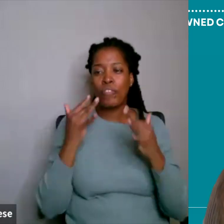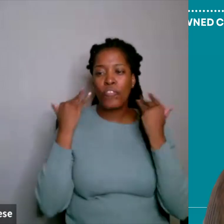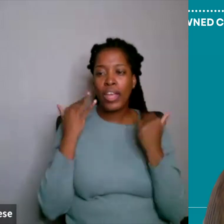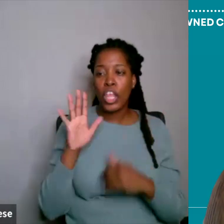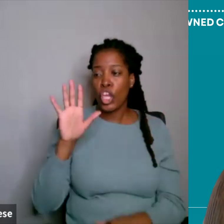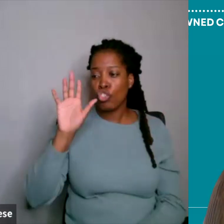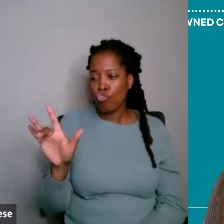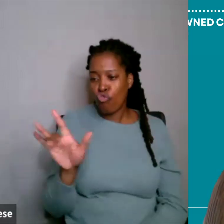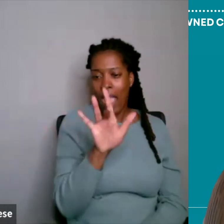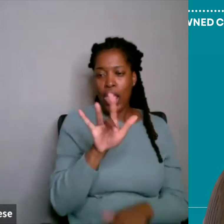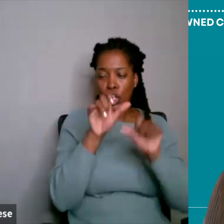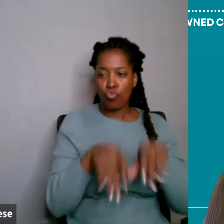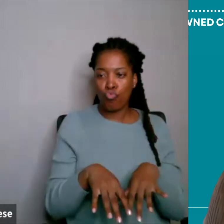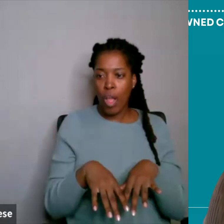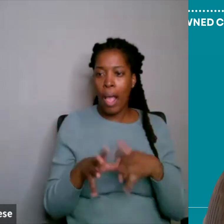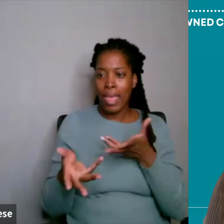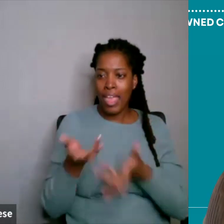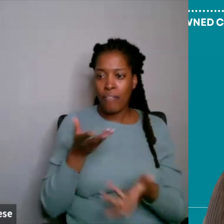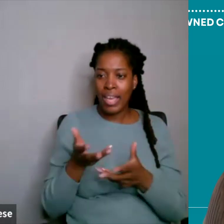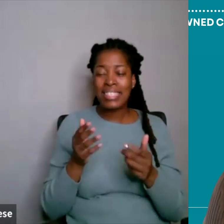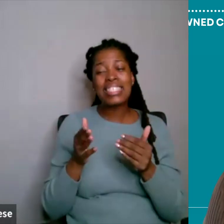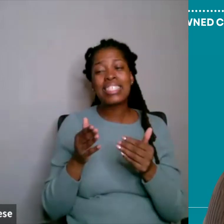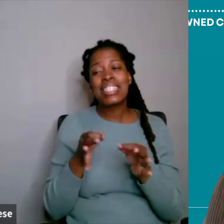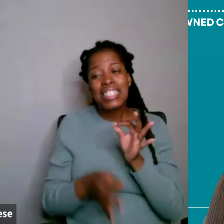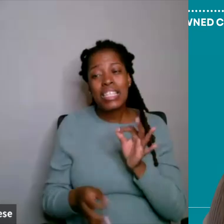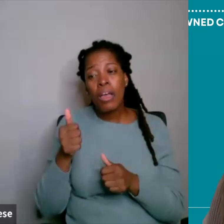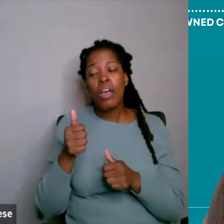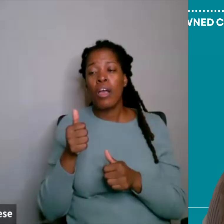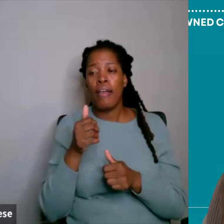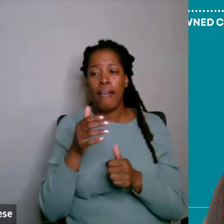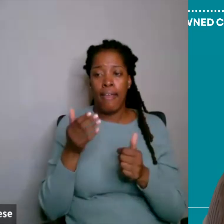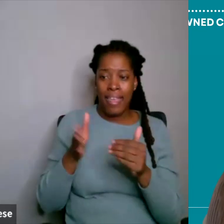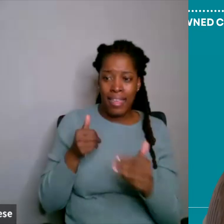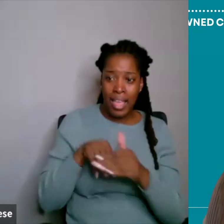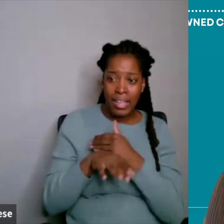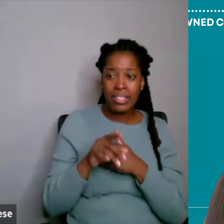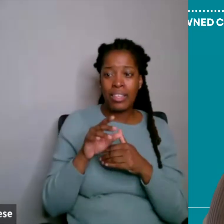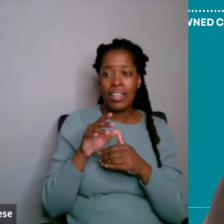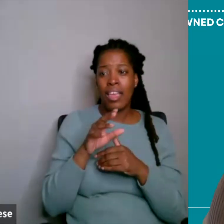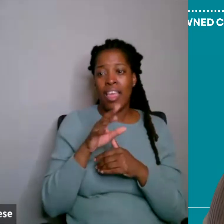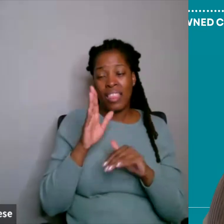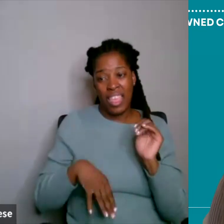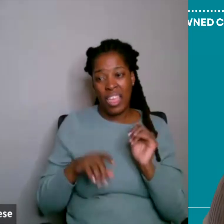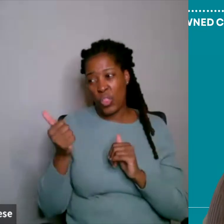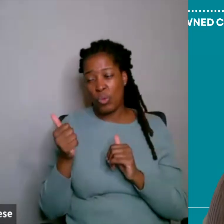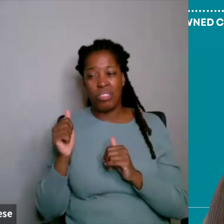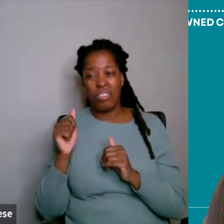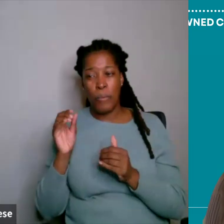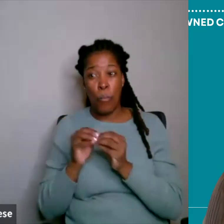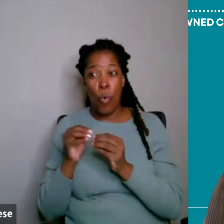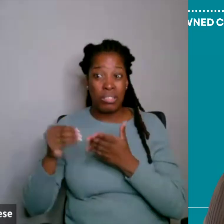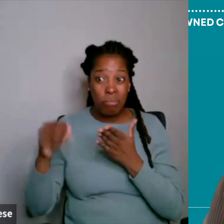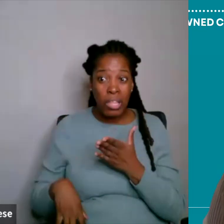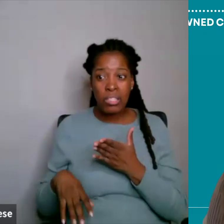makes it a little bit simpler and easier to access than more costly to learn and to invest in programs such as